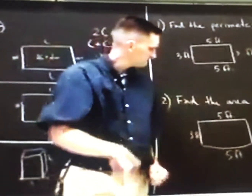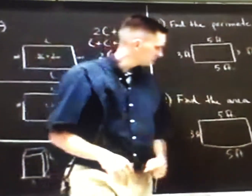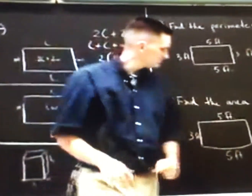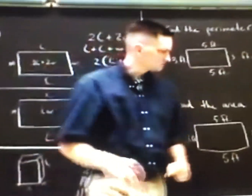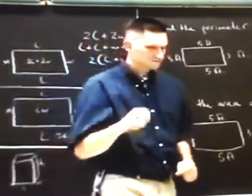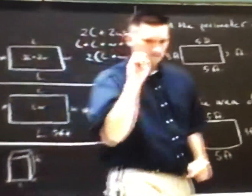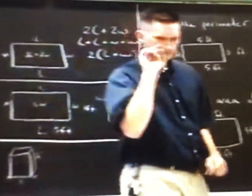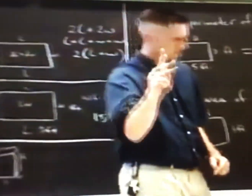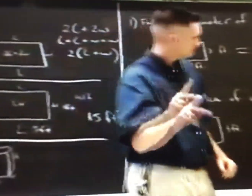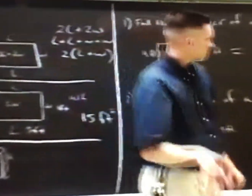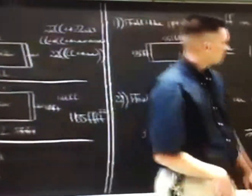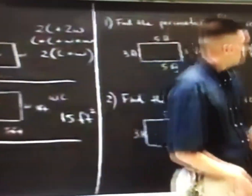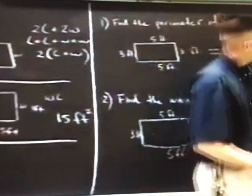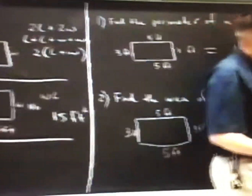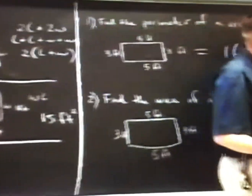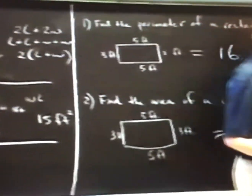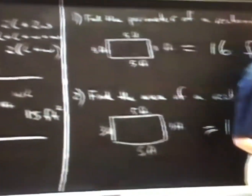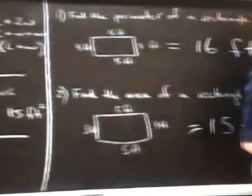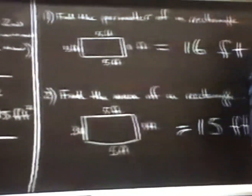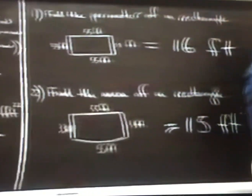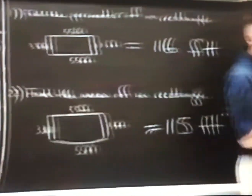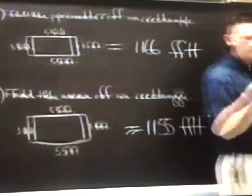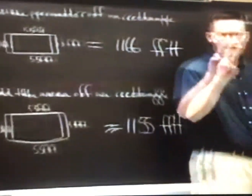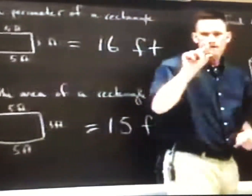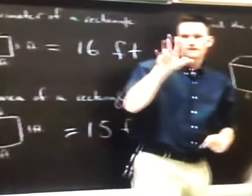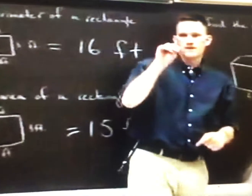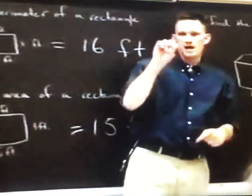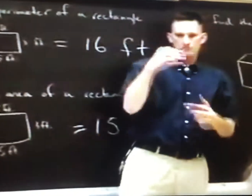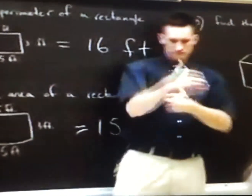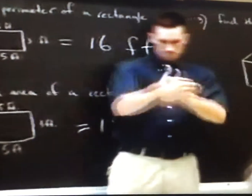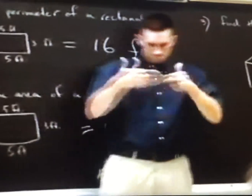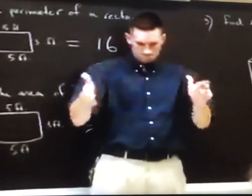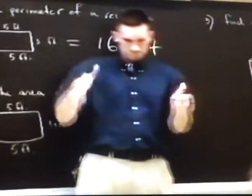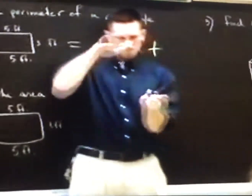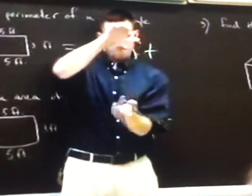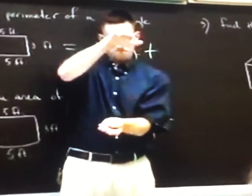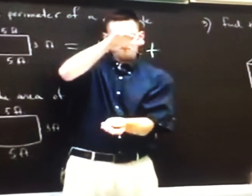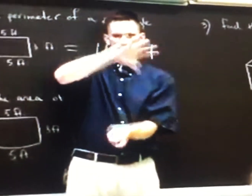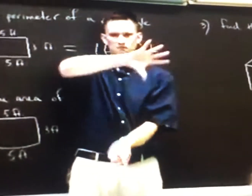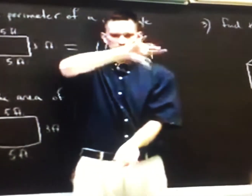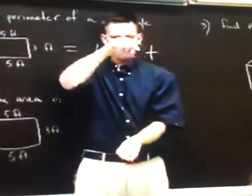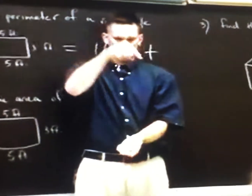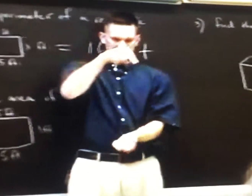Because there's two sides of each. Okay. Next one here. Let's find the volume of this cube.